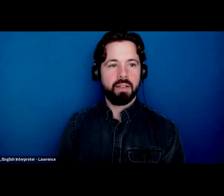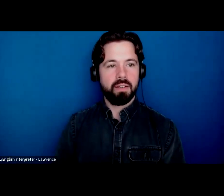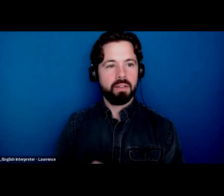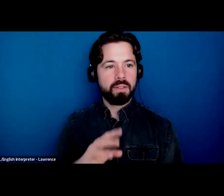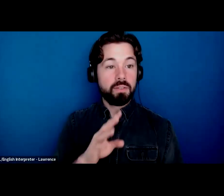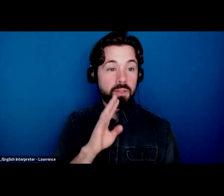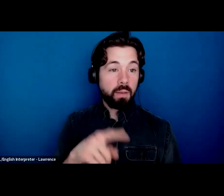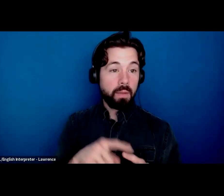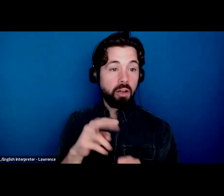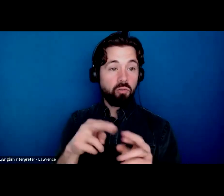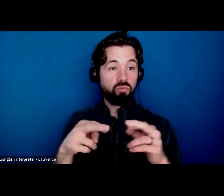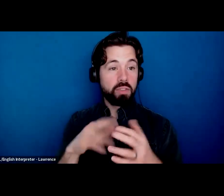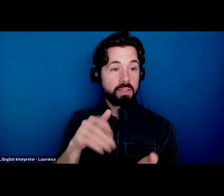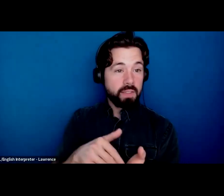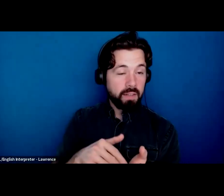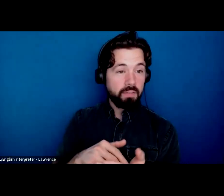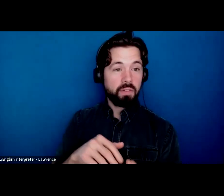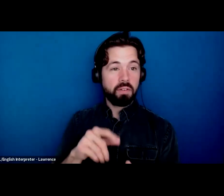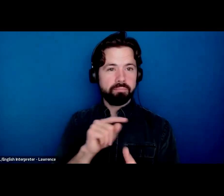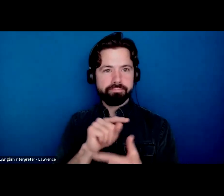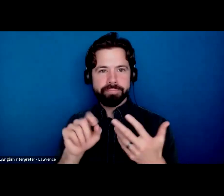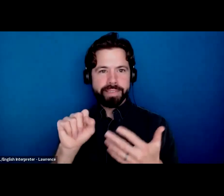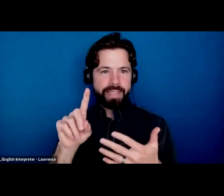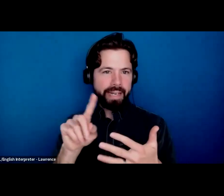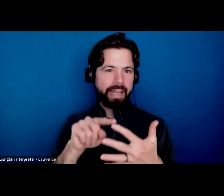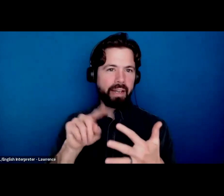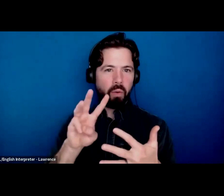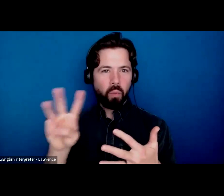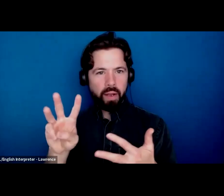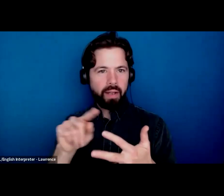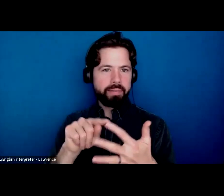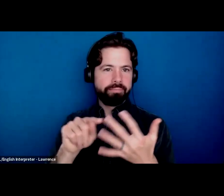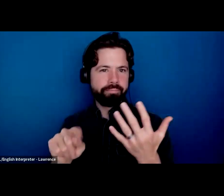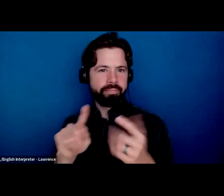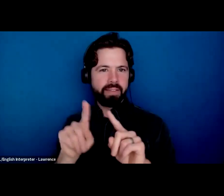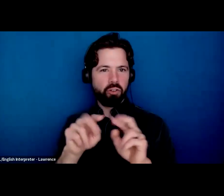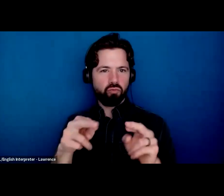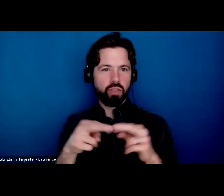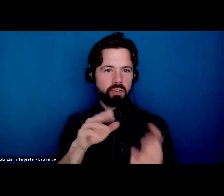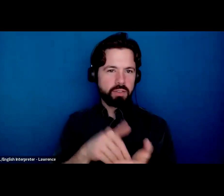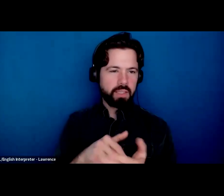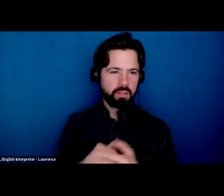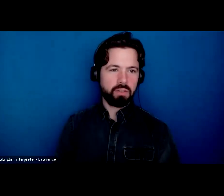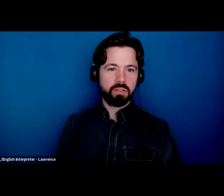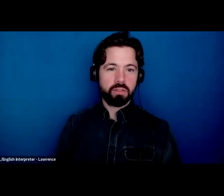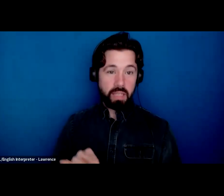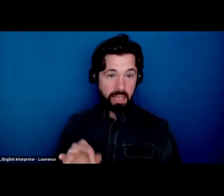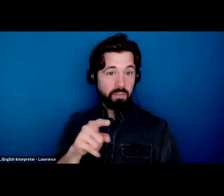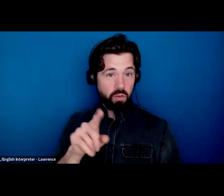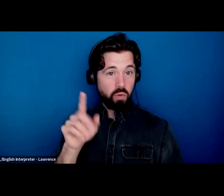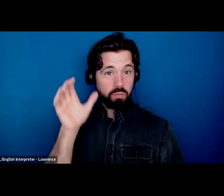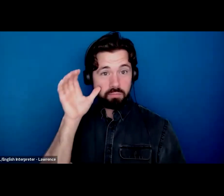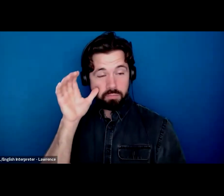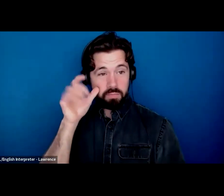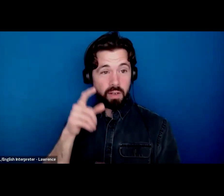Center, Redwood Coast Regional Center, and San Diego Regional Center. And if any of you watched and had an opportunity to listen to some of those families from Redwood Coast